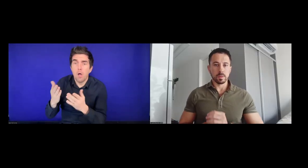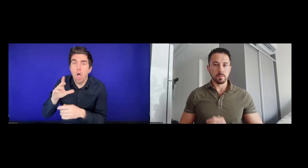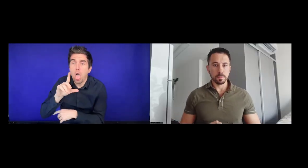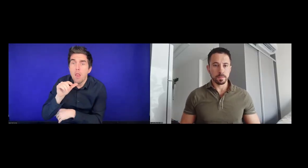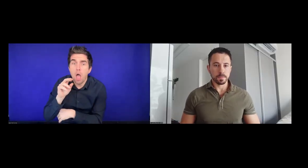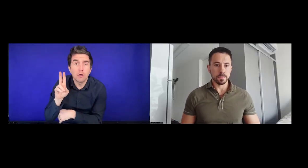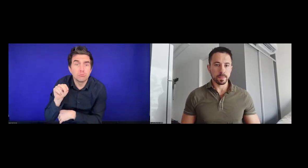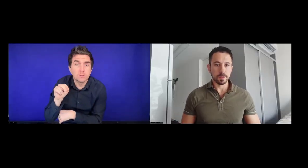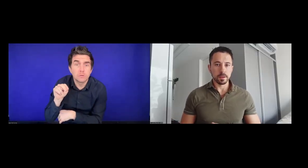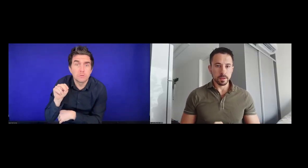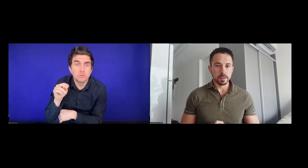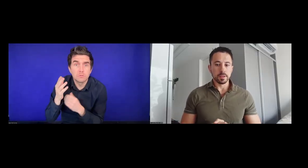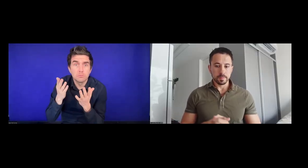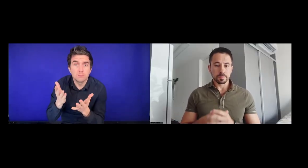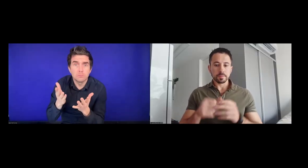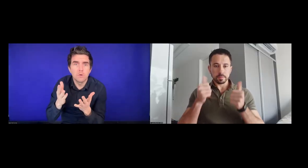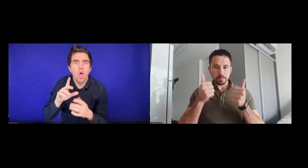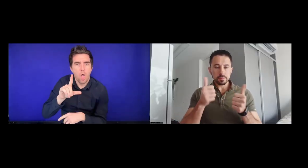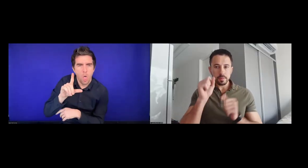Yeah.